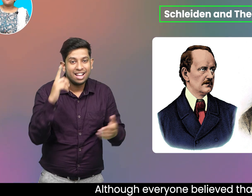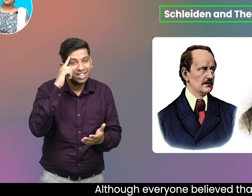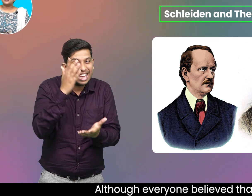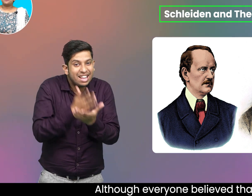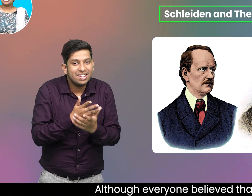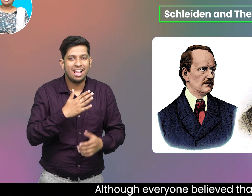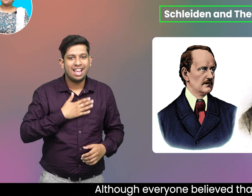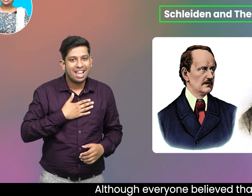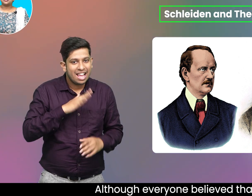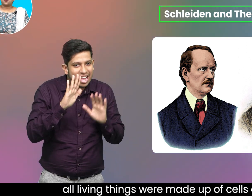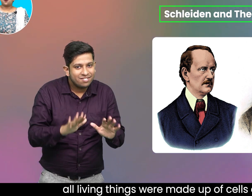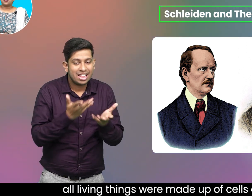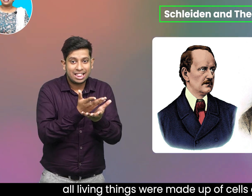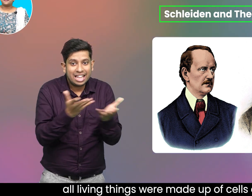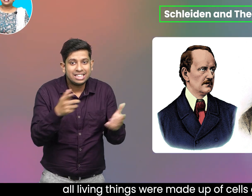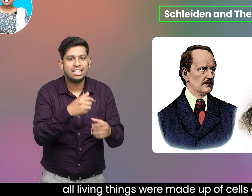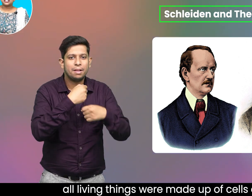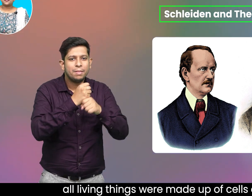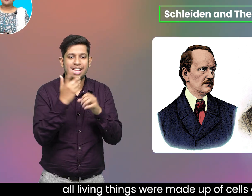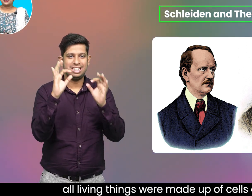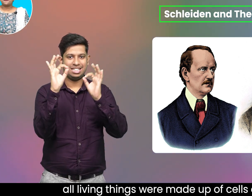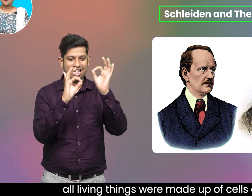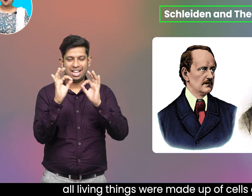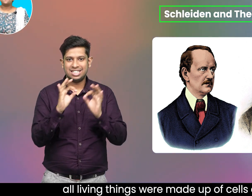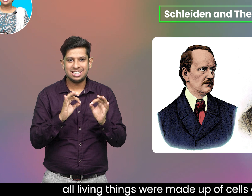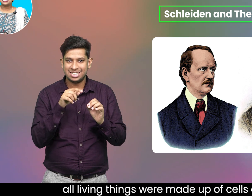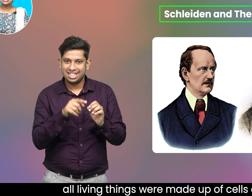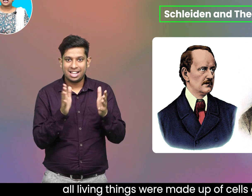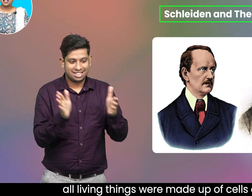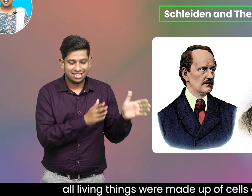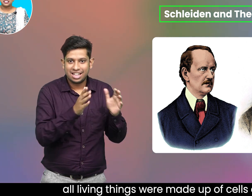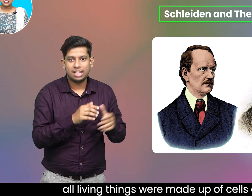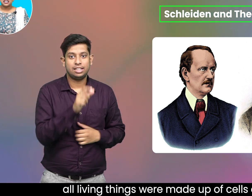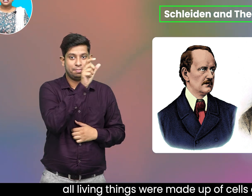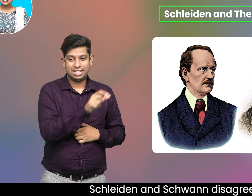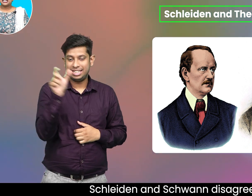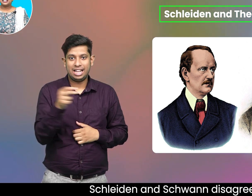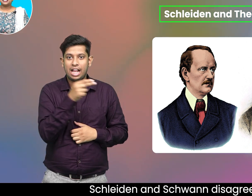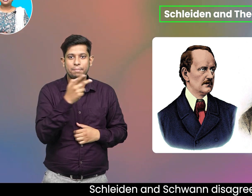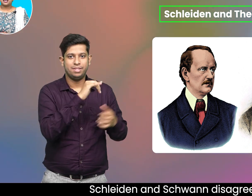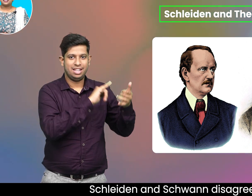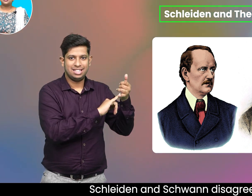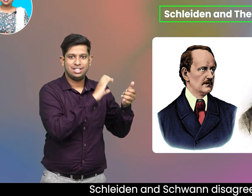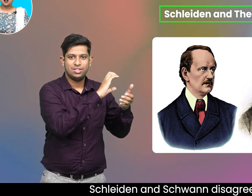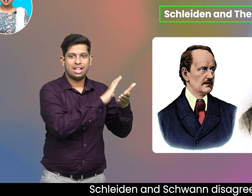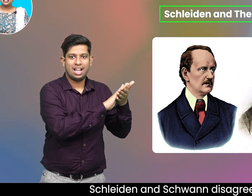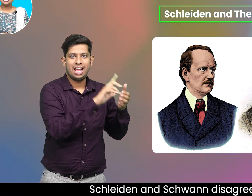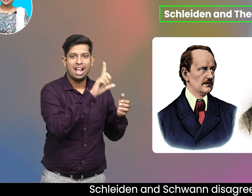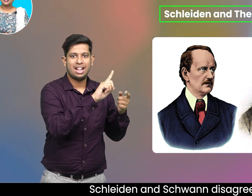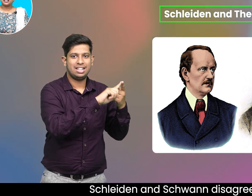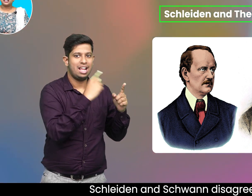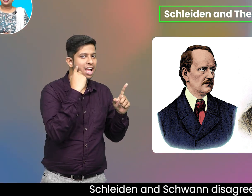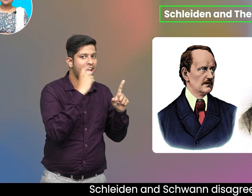Although everyone believed that all living things were made up of cells aligned, Clayton and